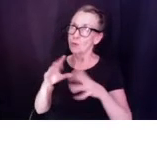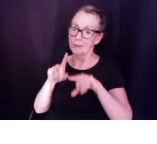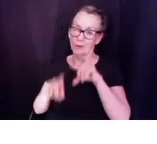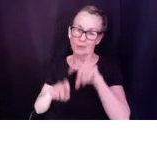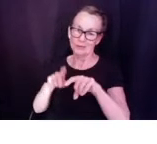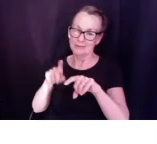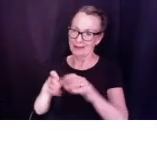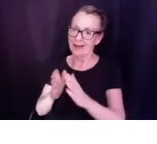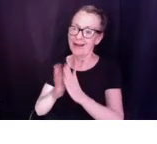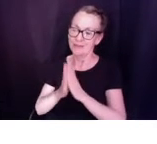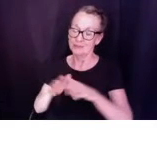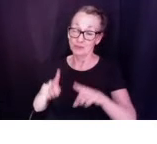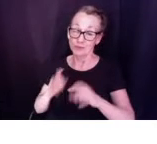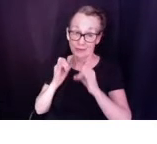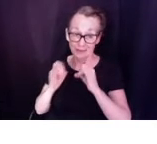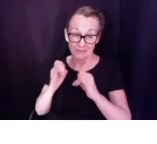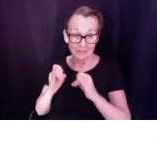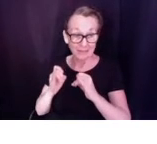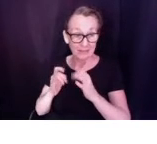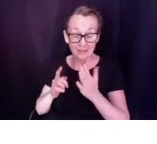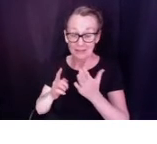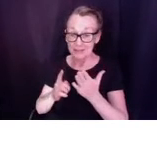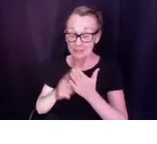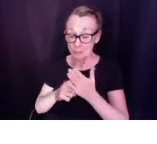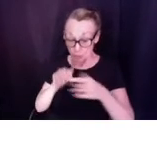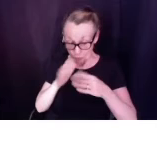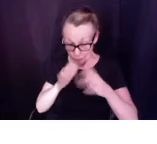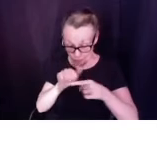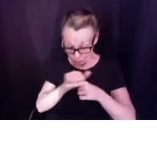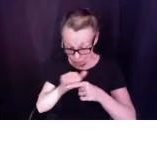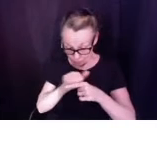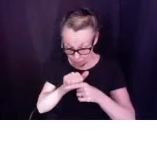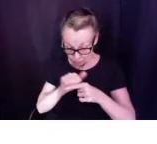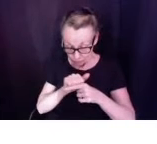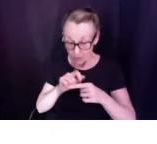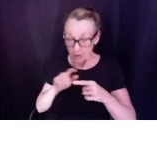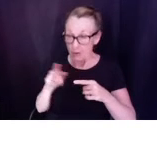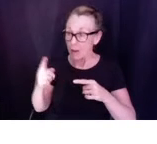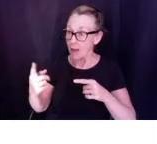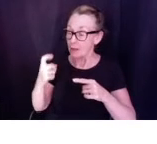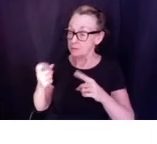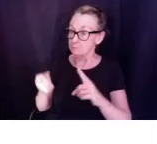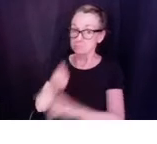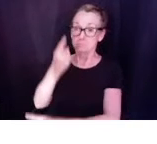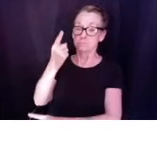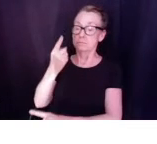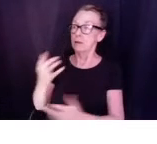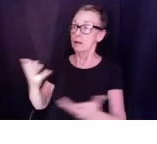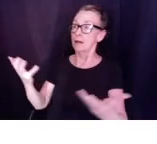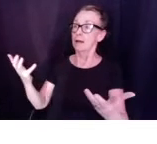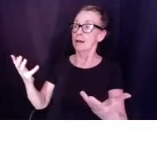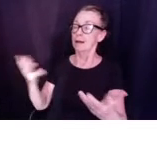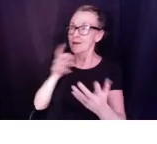in an interview. And so many times, though, you prepare for certain questions and they never ask them.